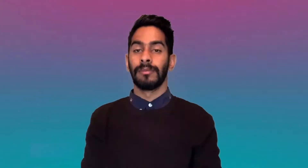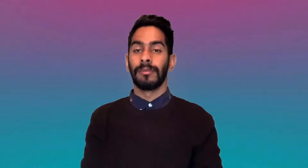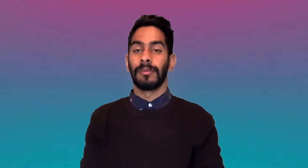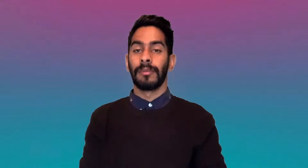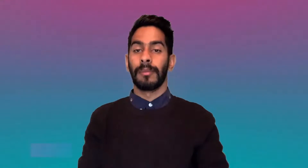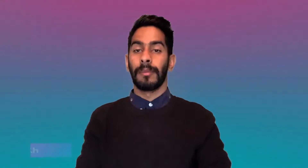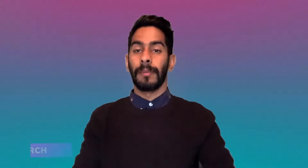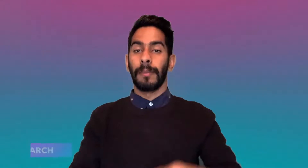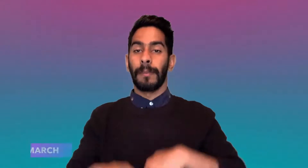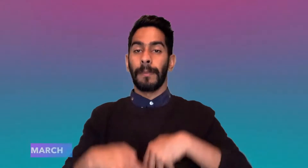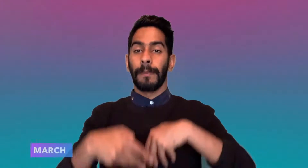March.